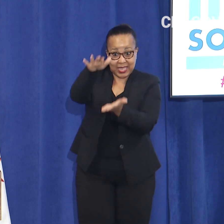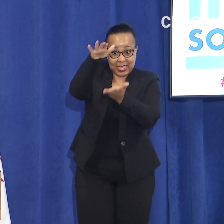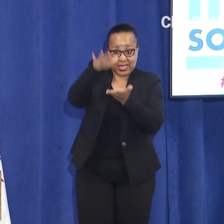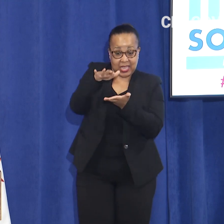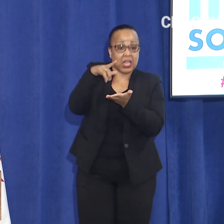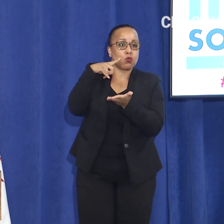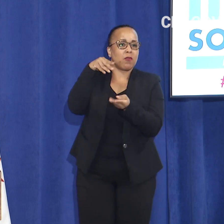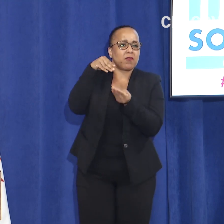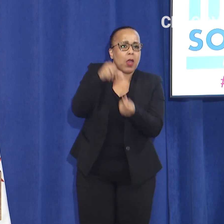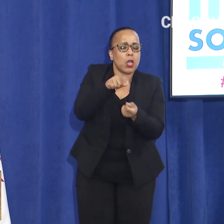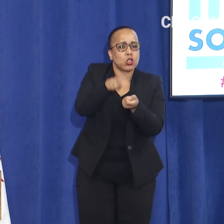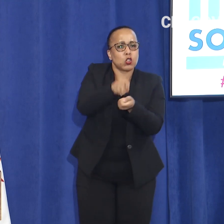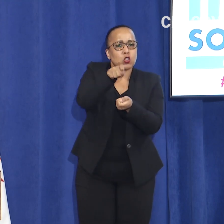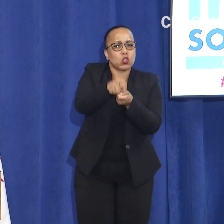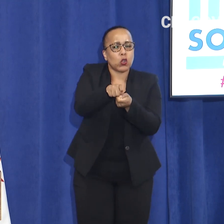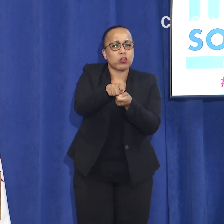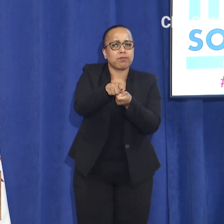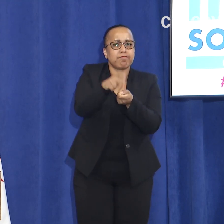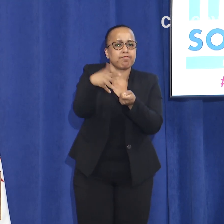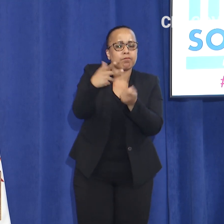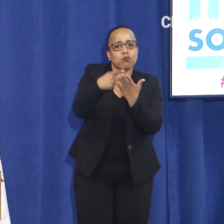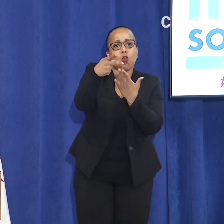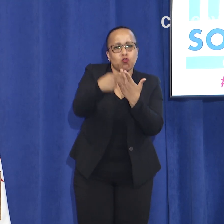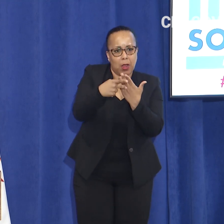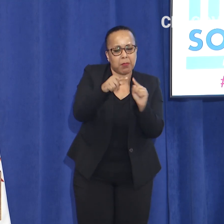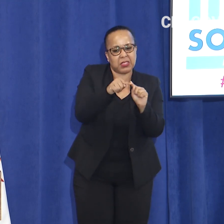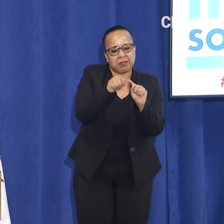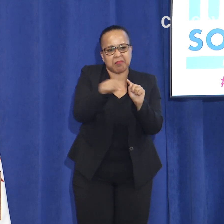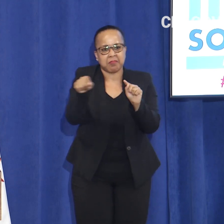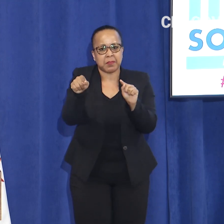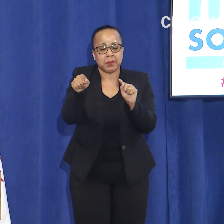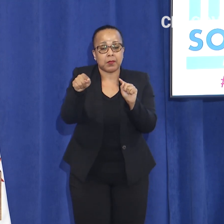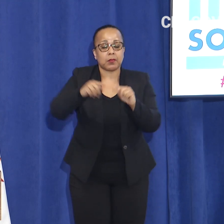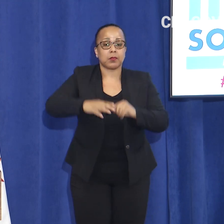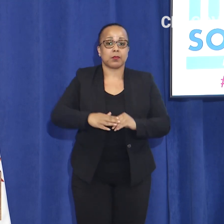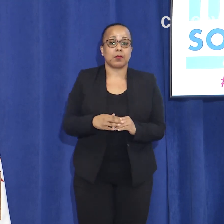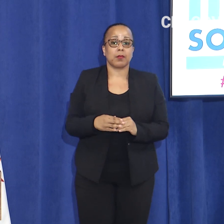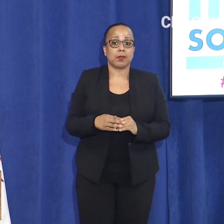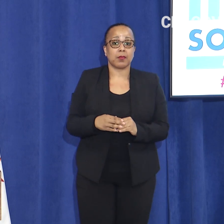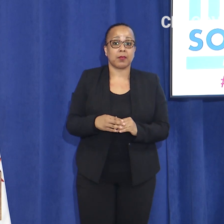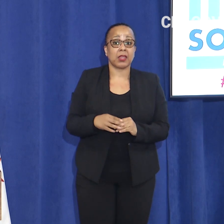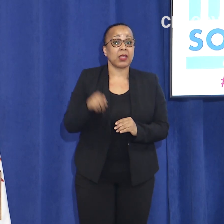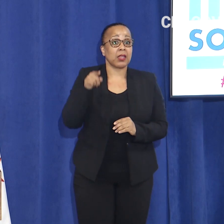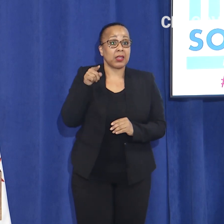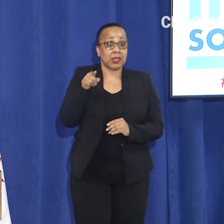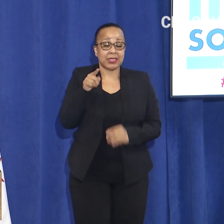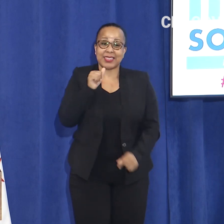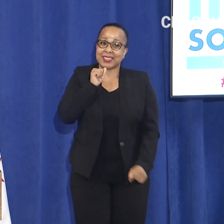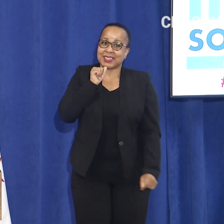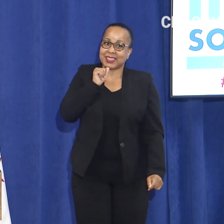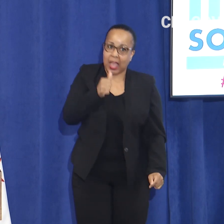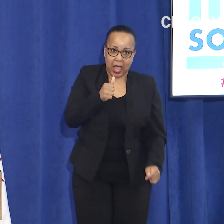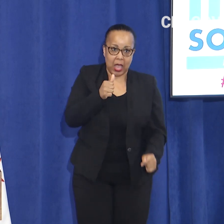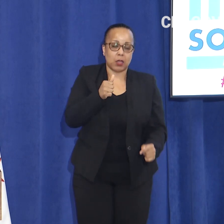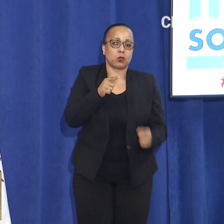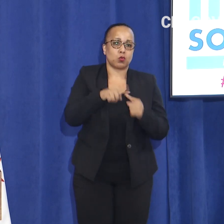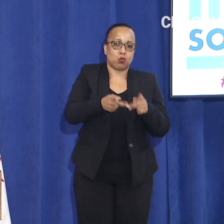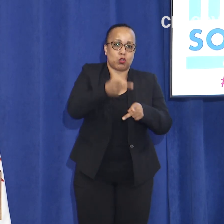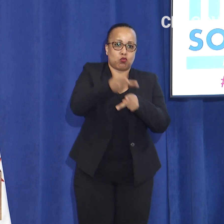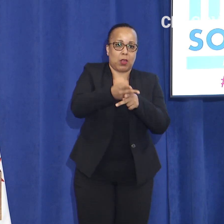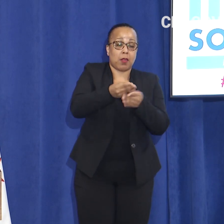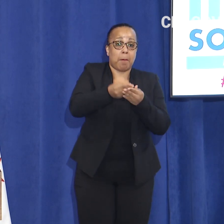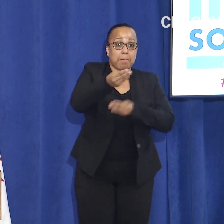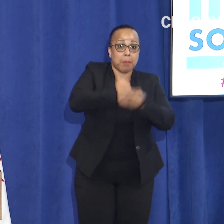to fund certain programs. It is not, underscore not, meant to address